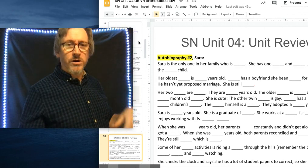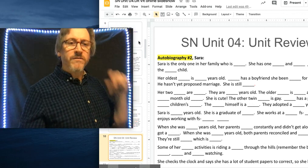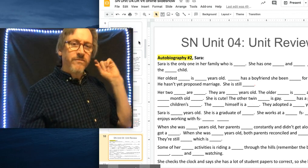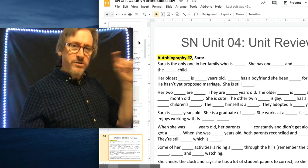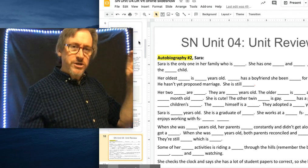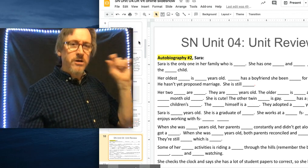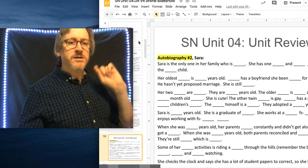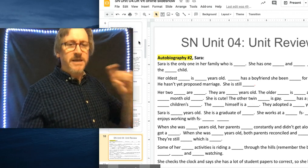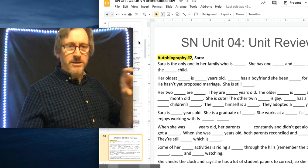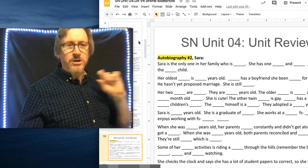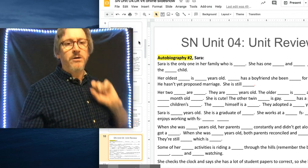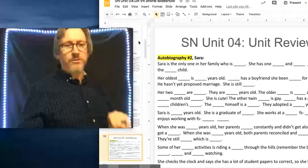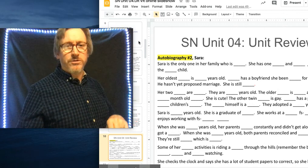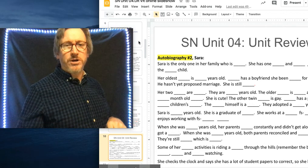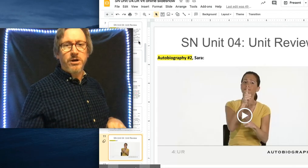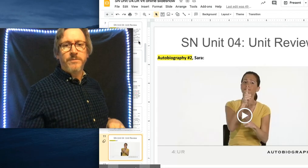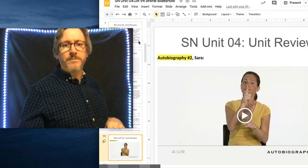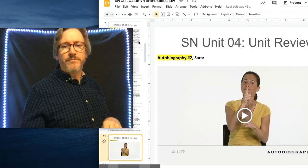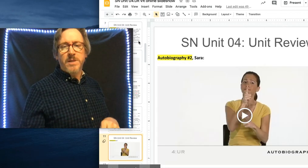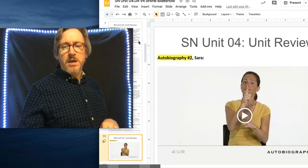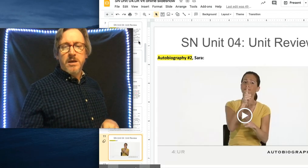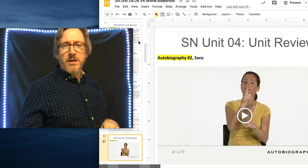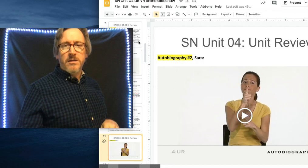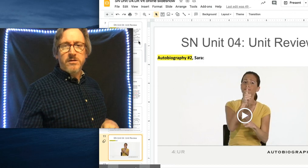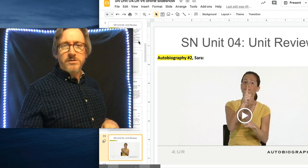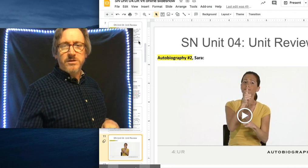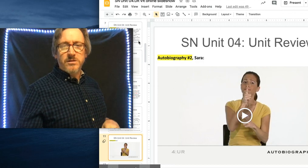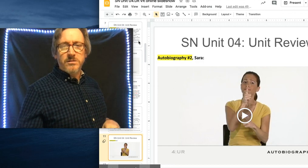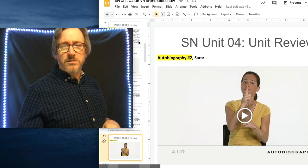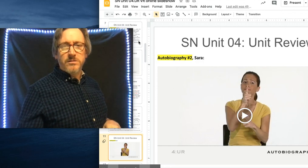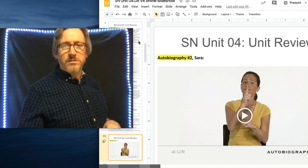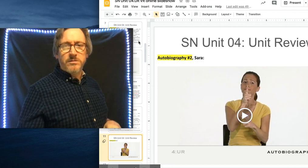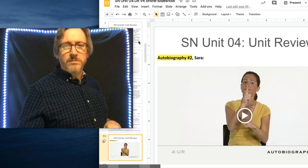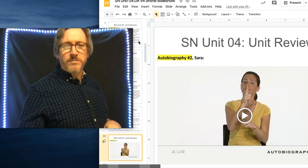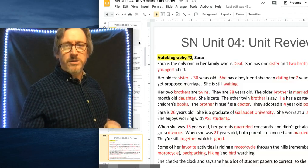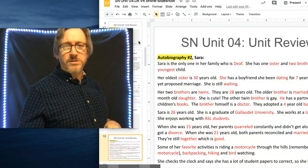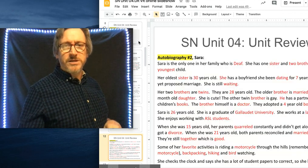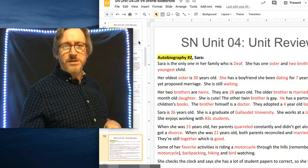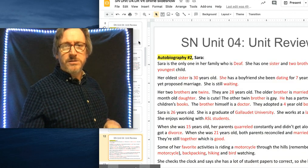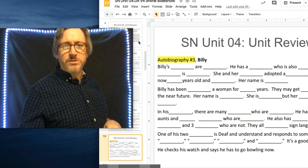of the story of first chunk, second chunk, third chunk. There's the